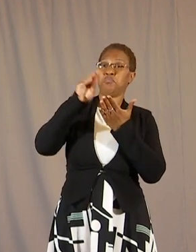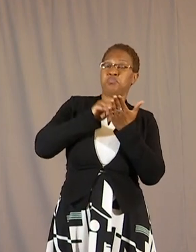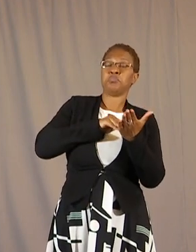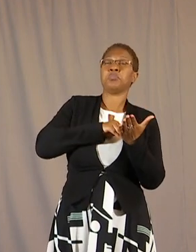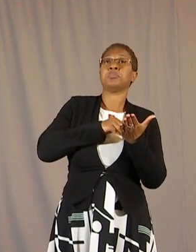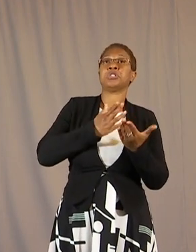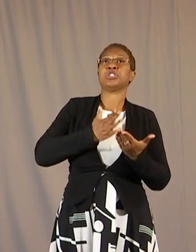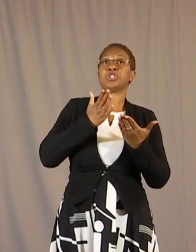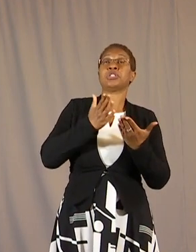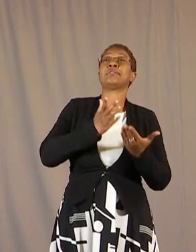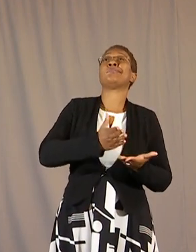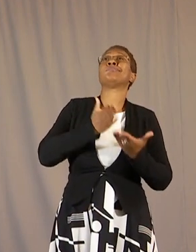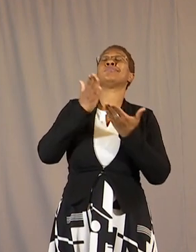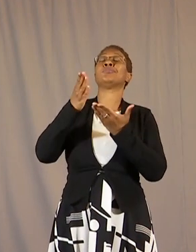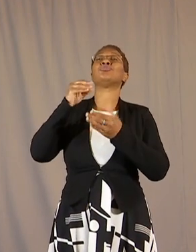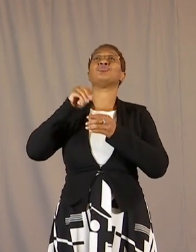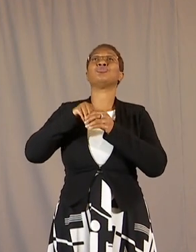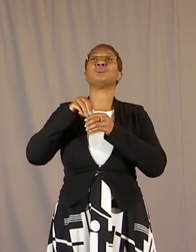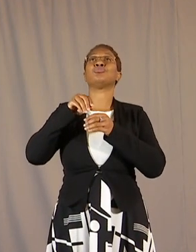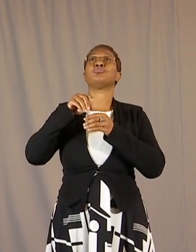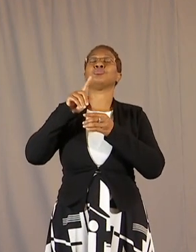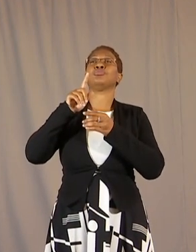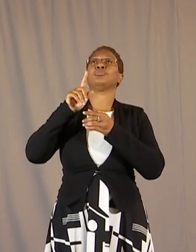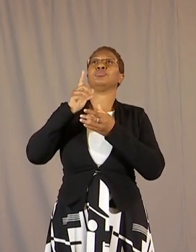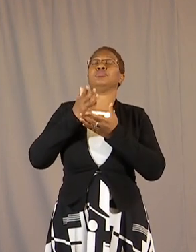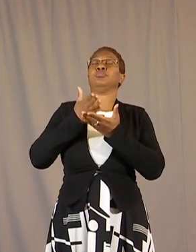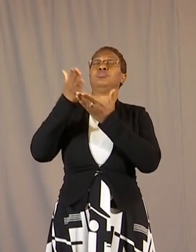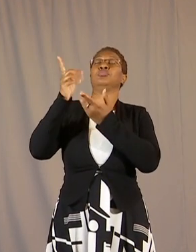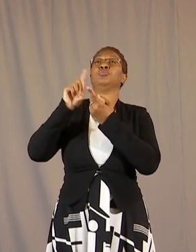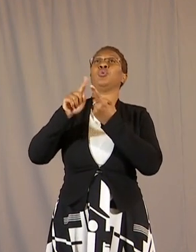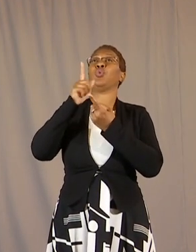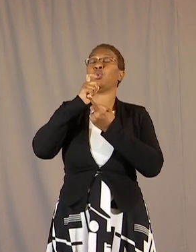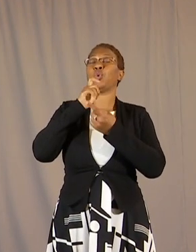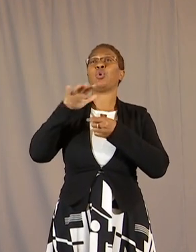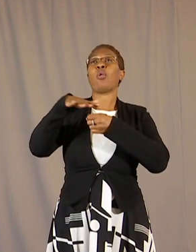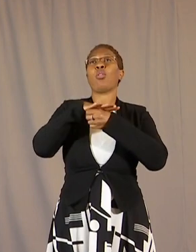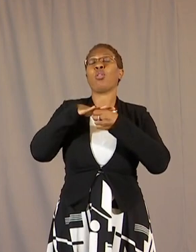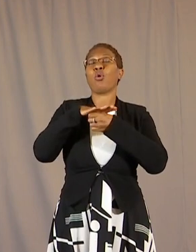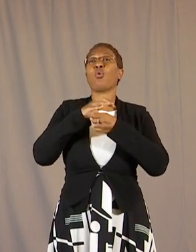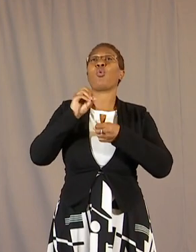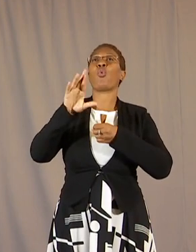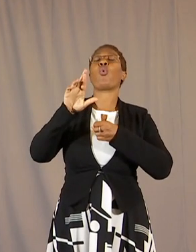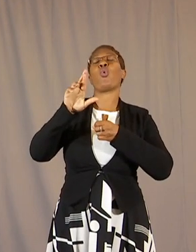state officials, it does have meaning. And so